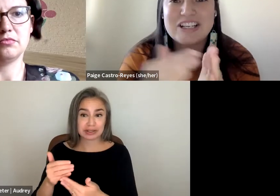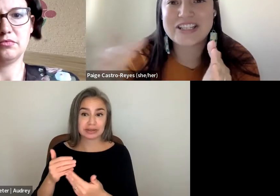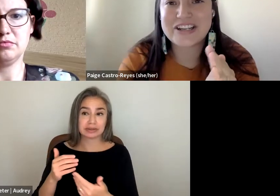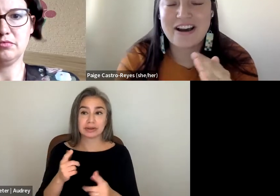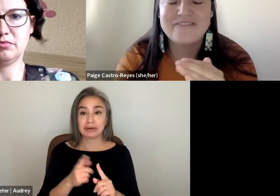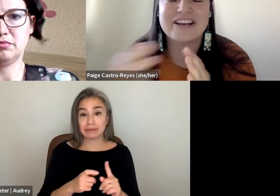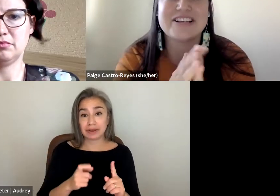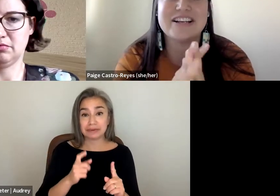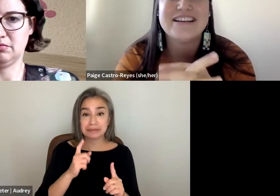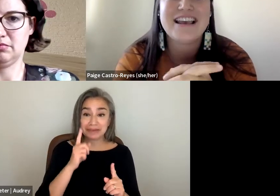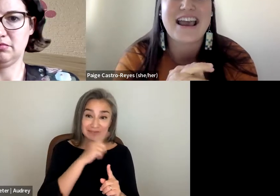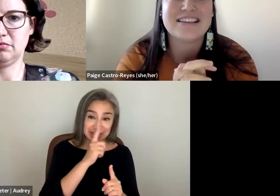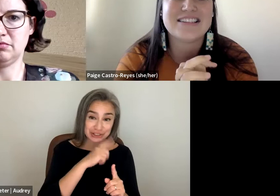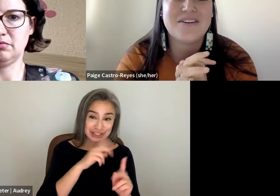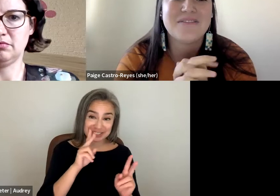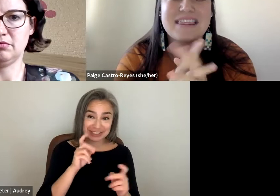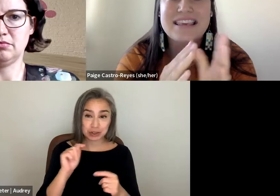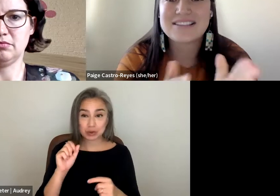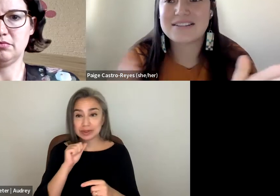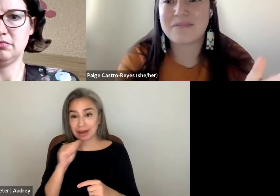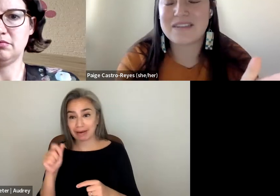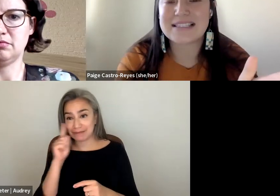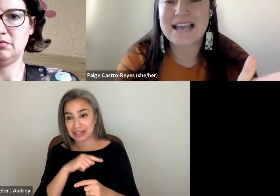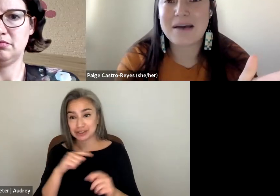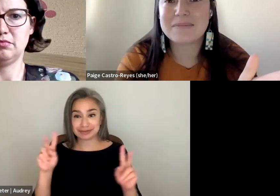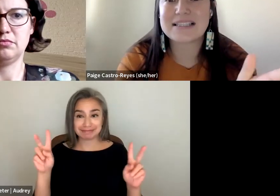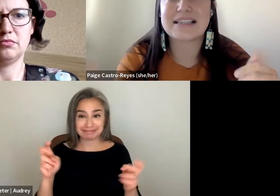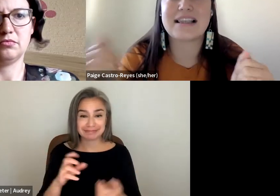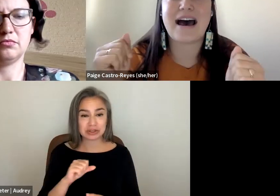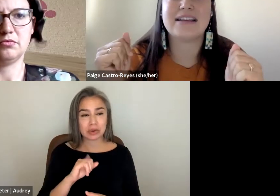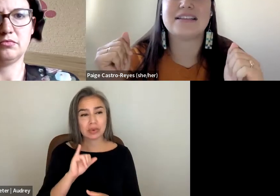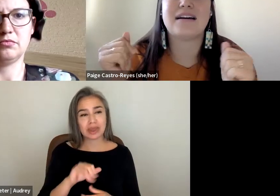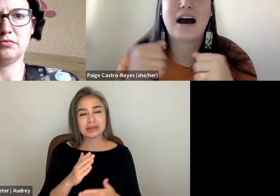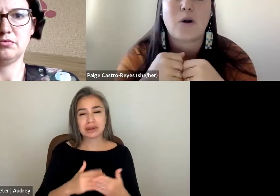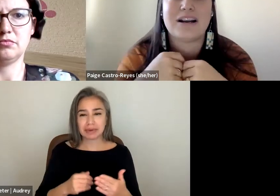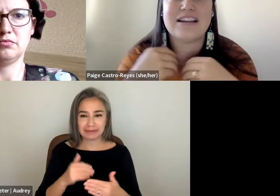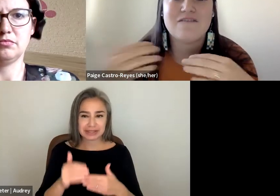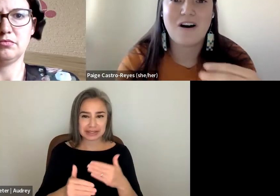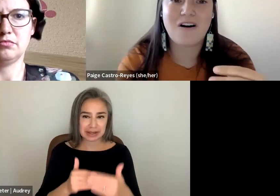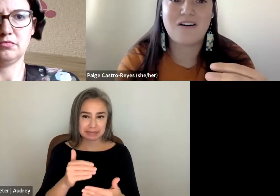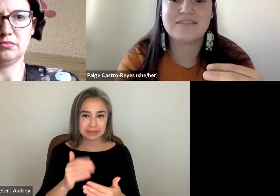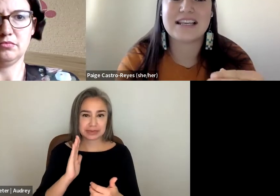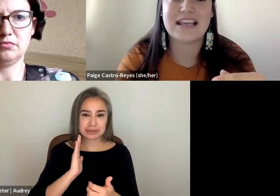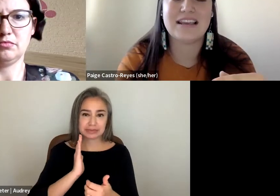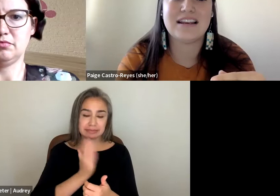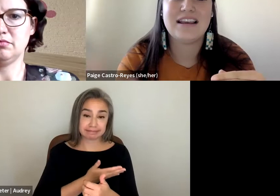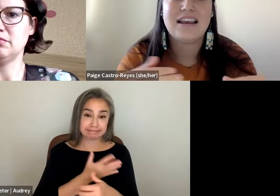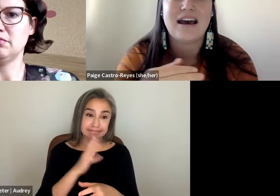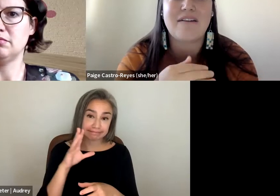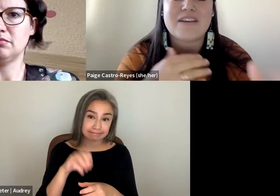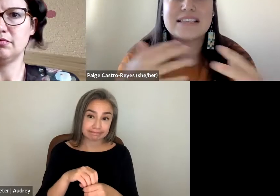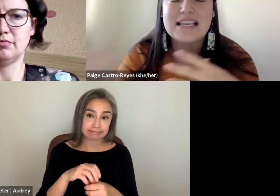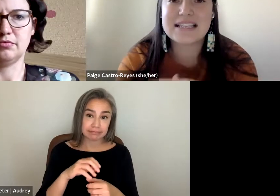from fiction to nonfiction. And so these are some of the steps that are involved